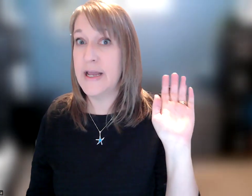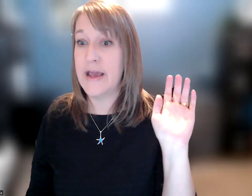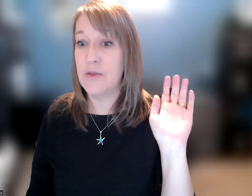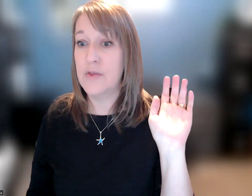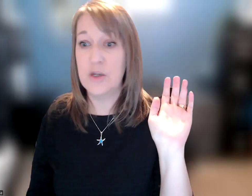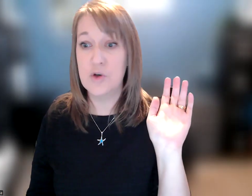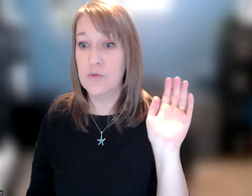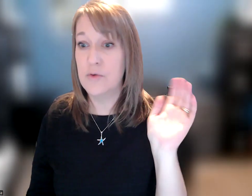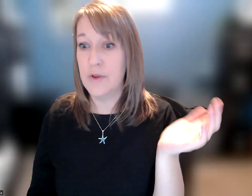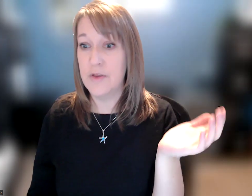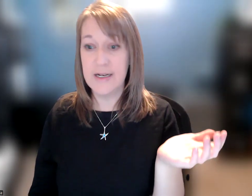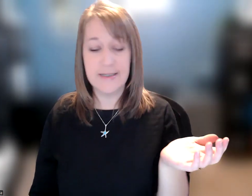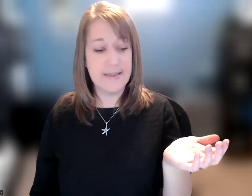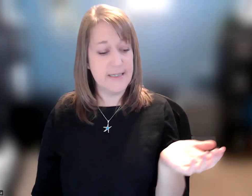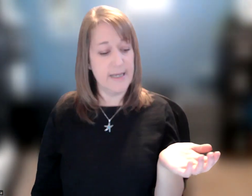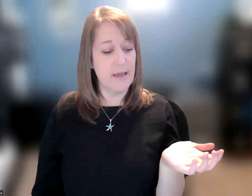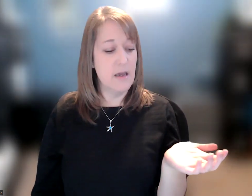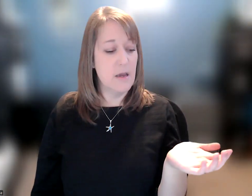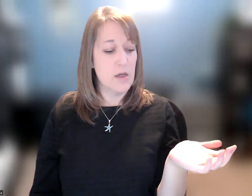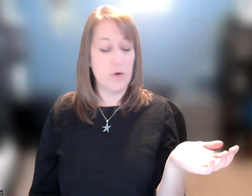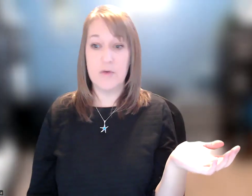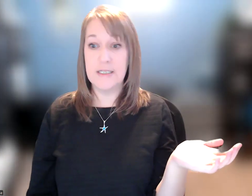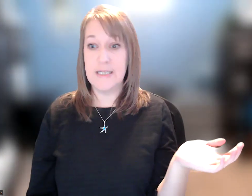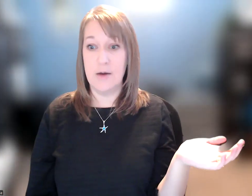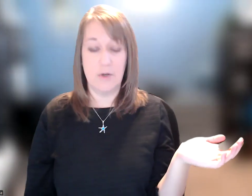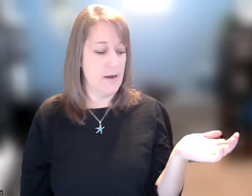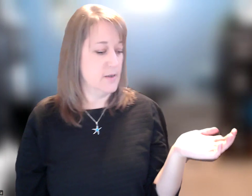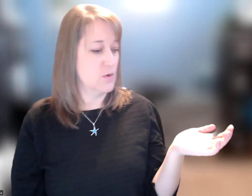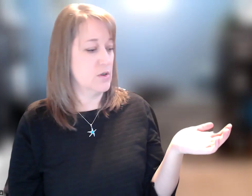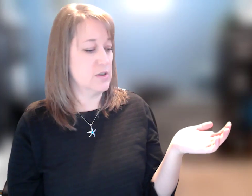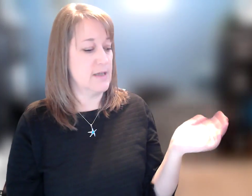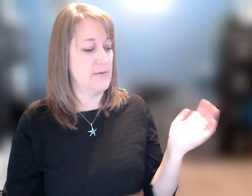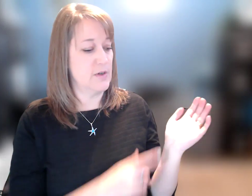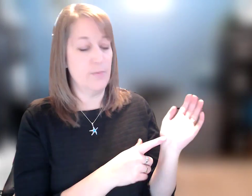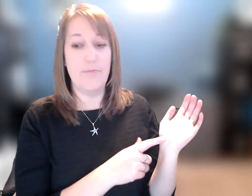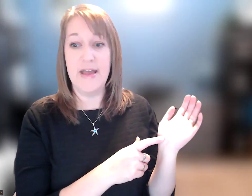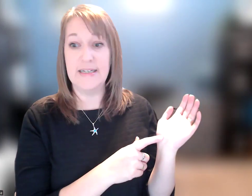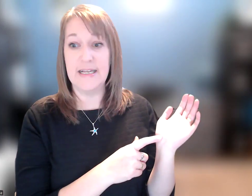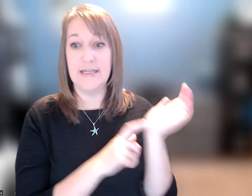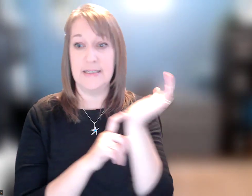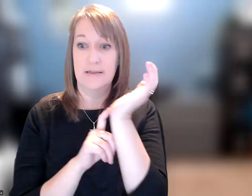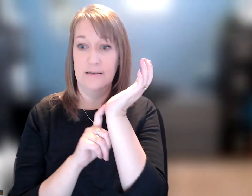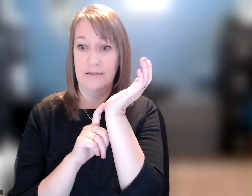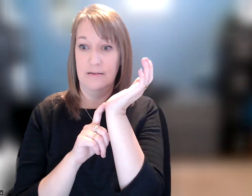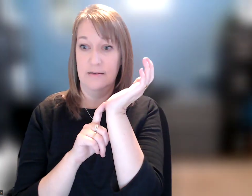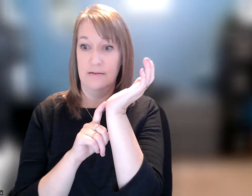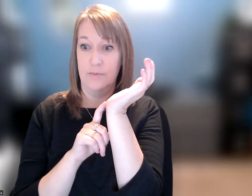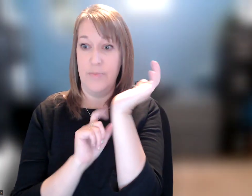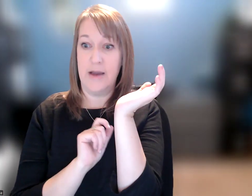hand, the one that you don't write with, you're going to stick your wrist out kind of towards yourself. So you're bending it